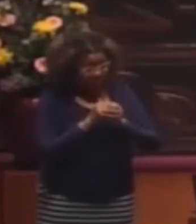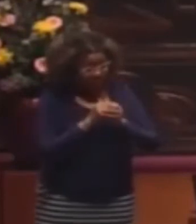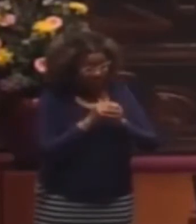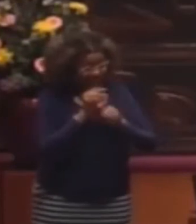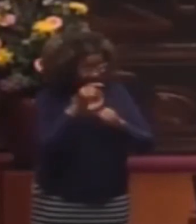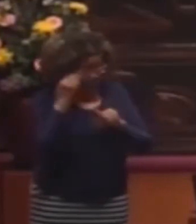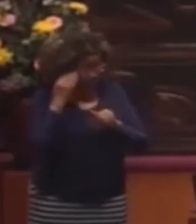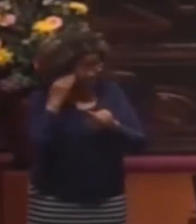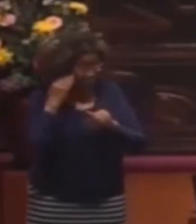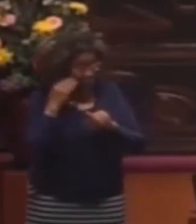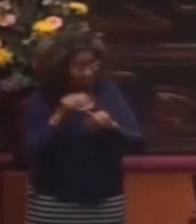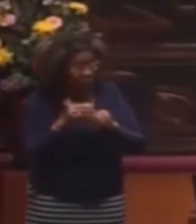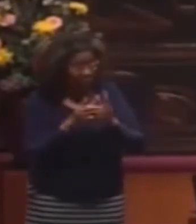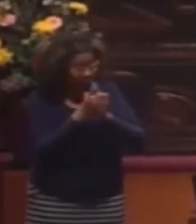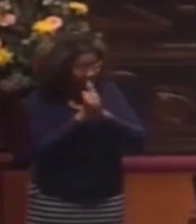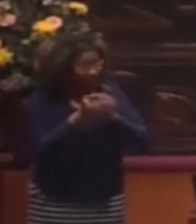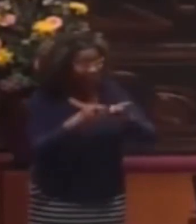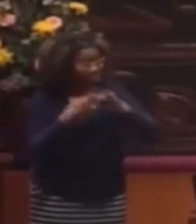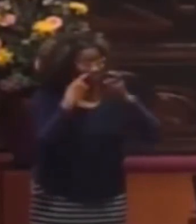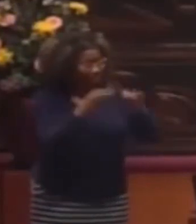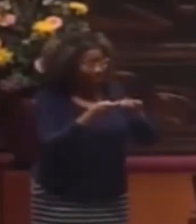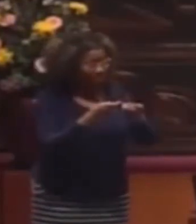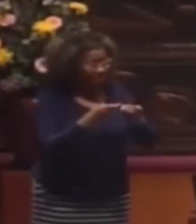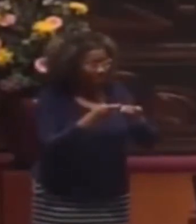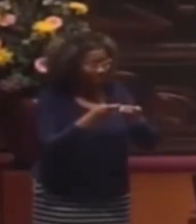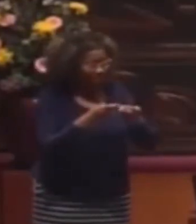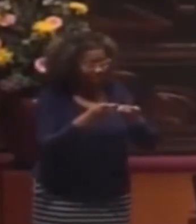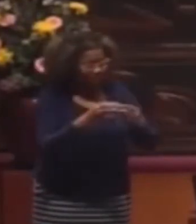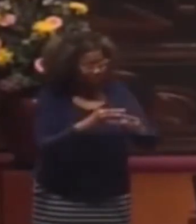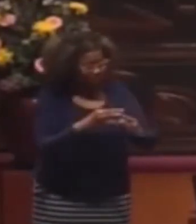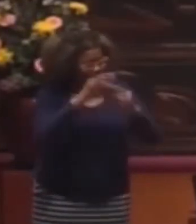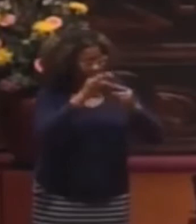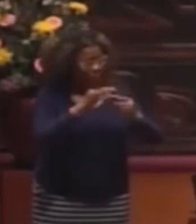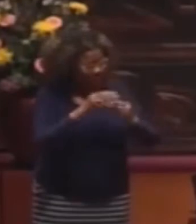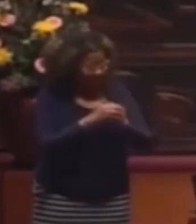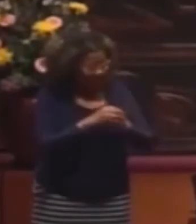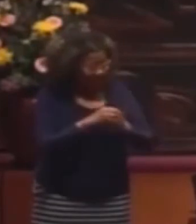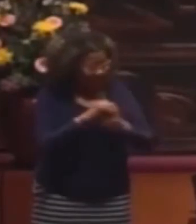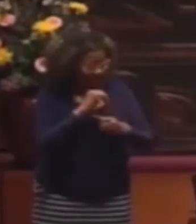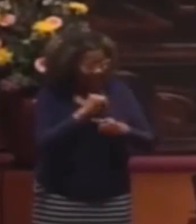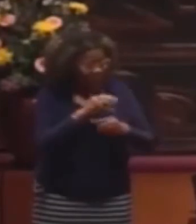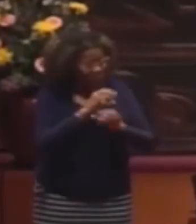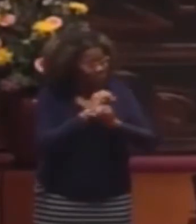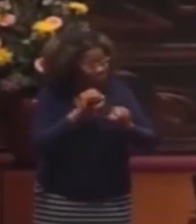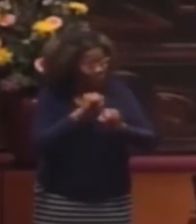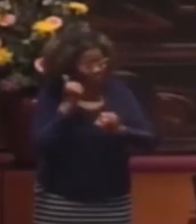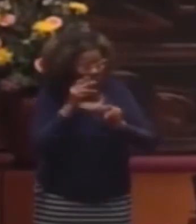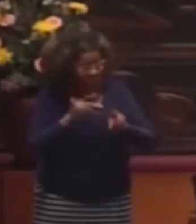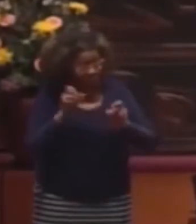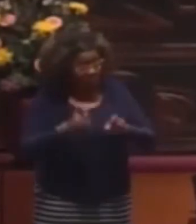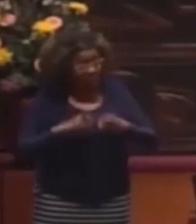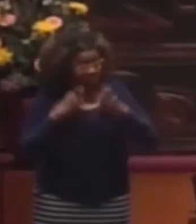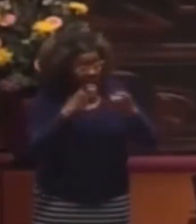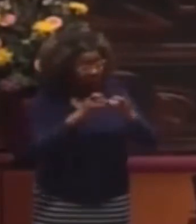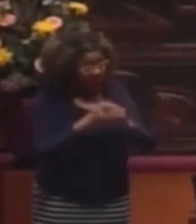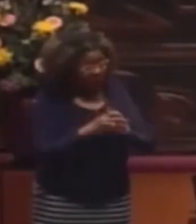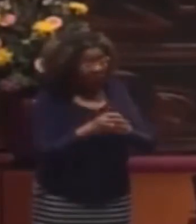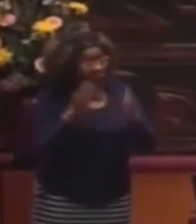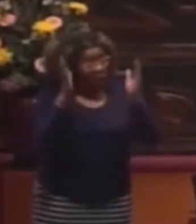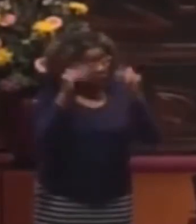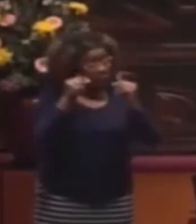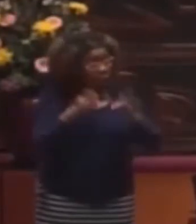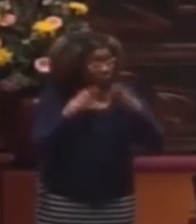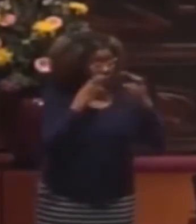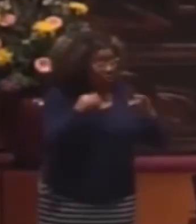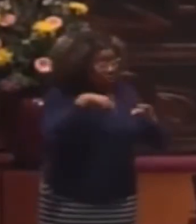that the gifts you bring to us are gifts that nobody else could ever bring. And hopefully the gifts we give to you are appreciated